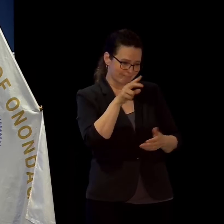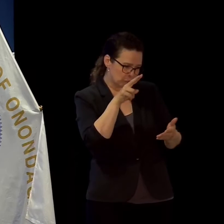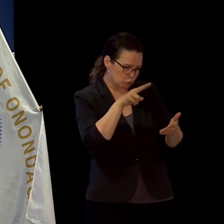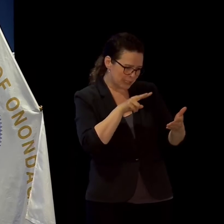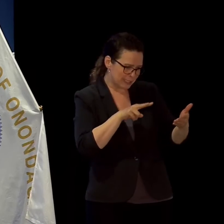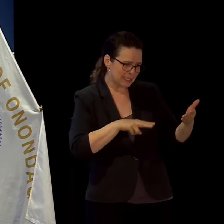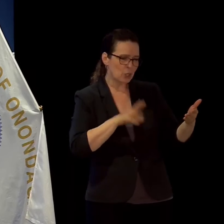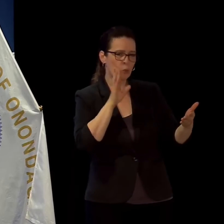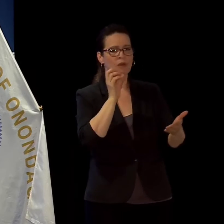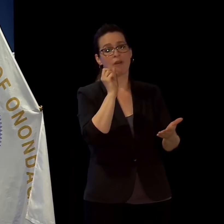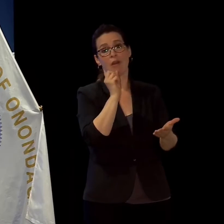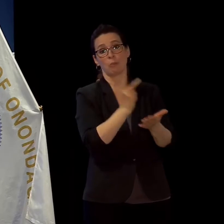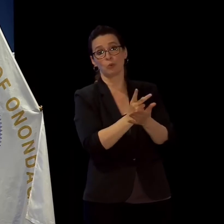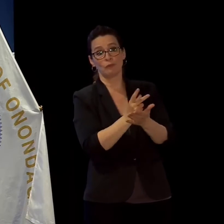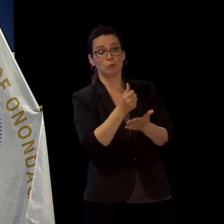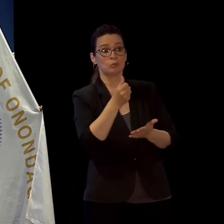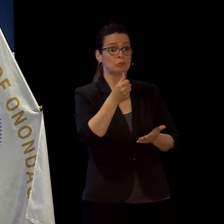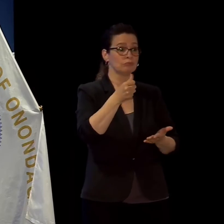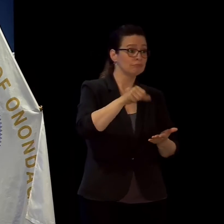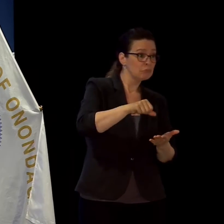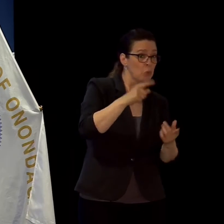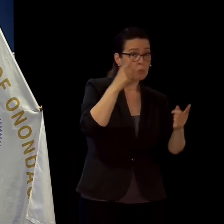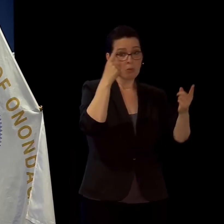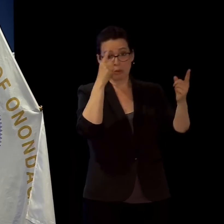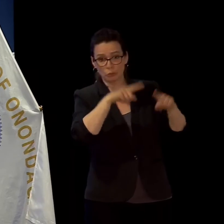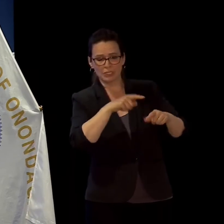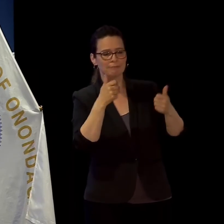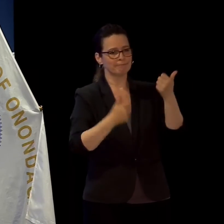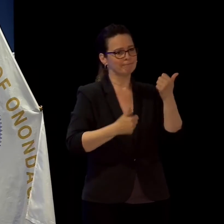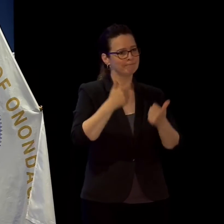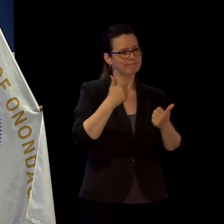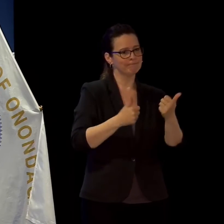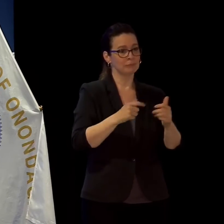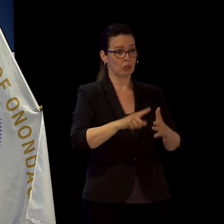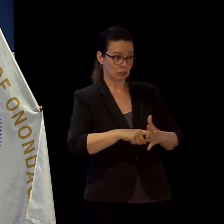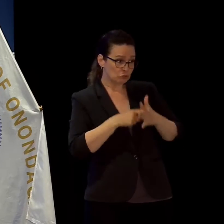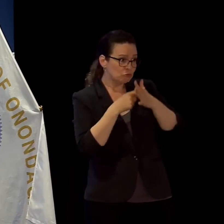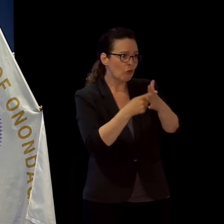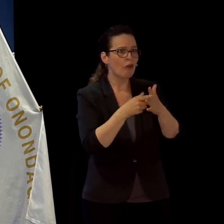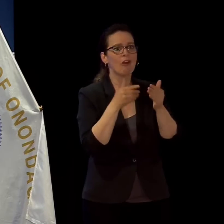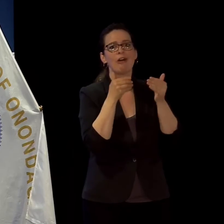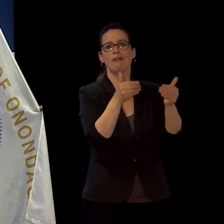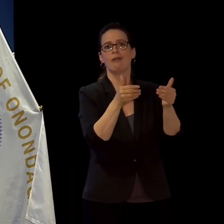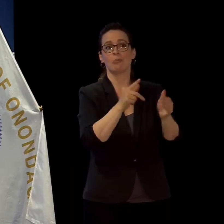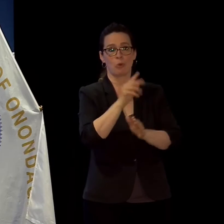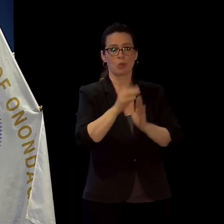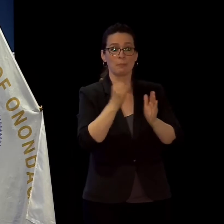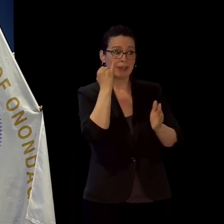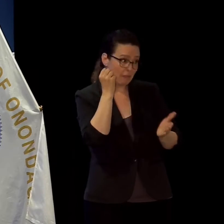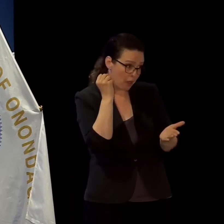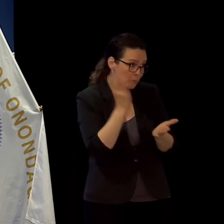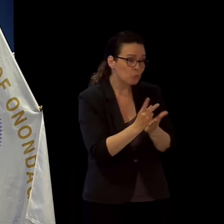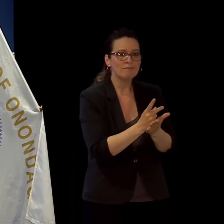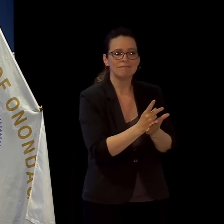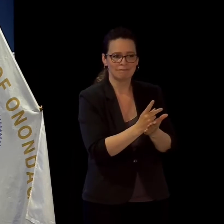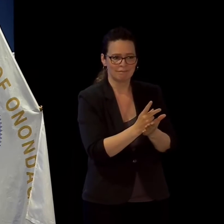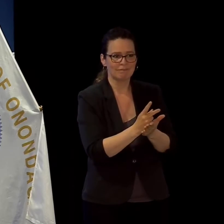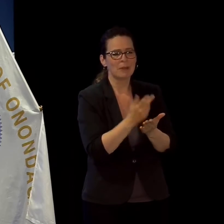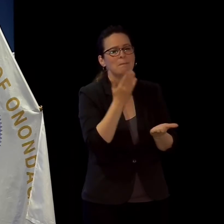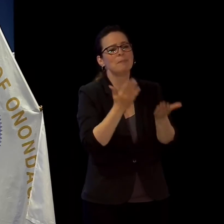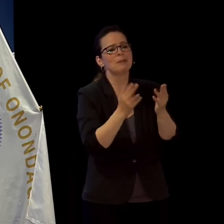going to agree with me. And then the sheriff will need to implement a program. And we may need to negotiate some of this with the bargaining unit,